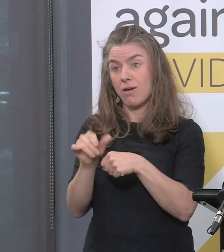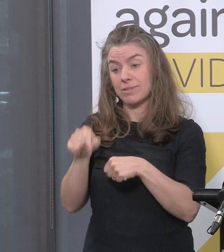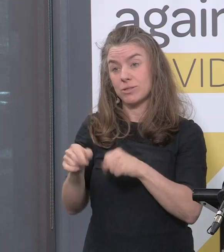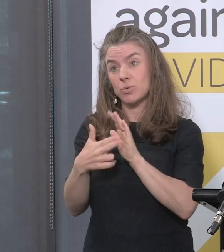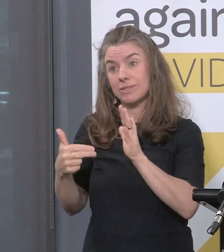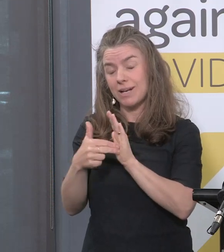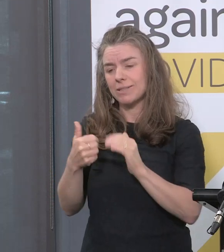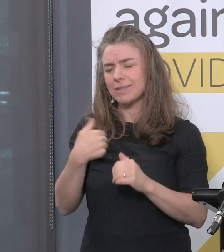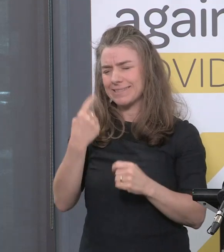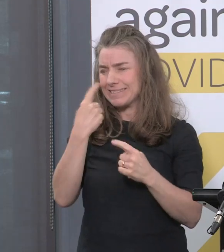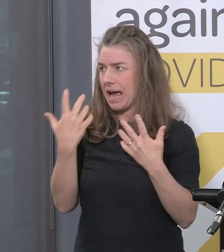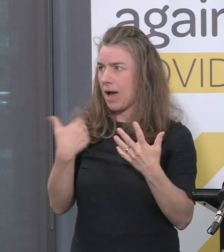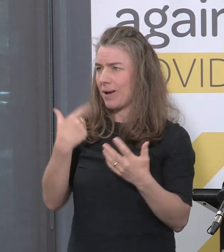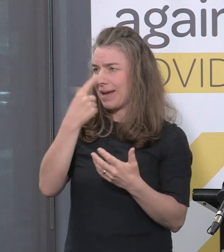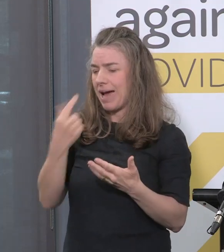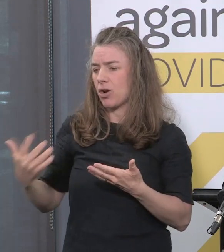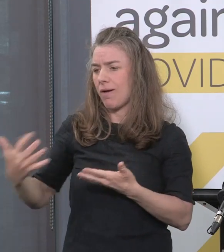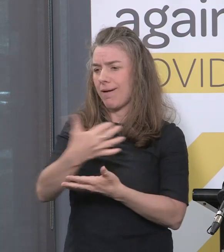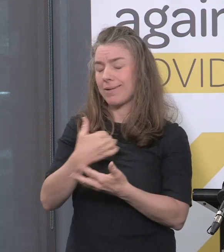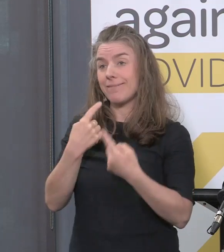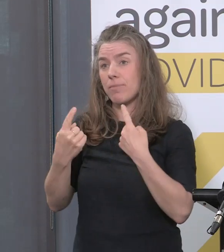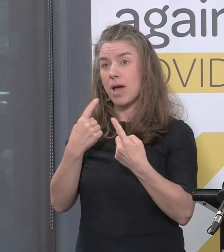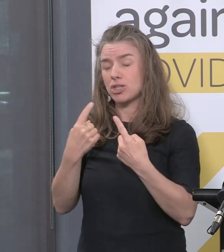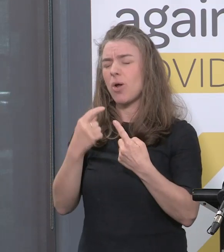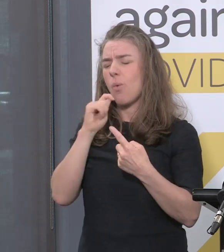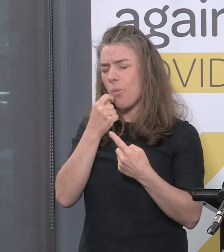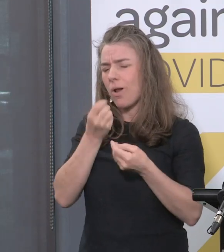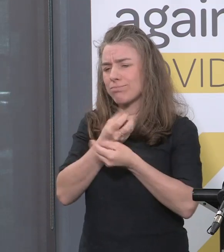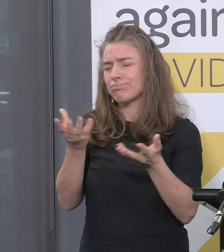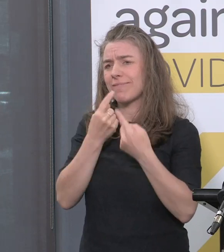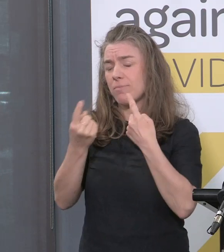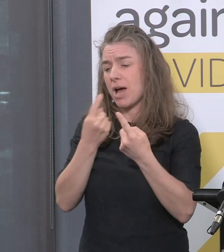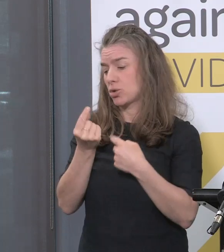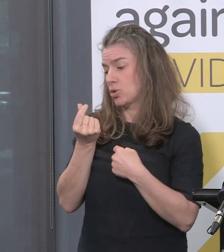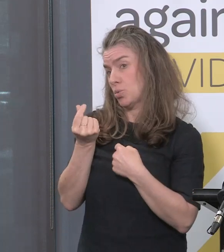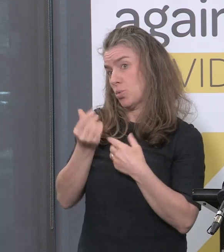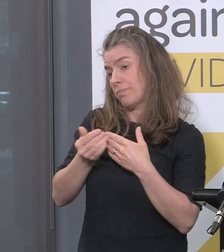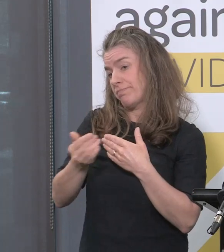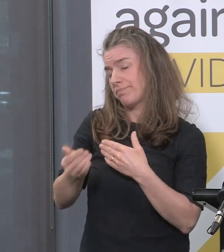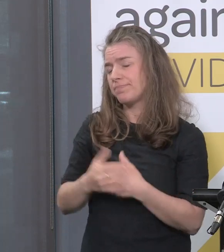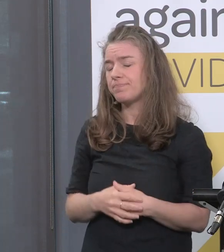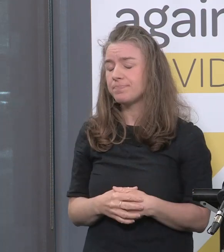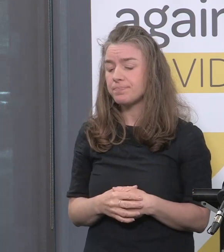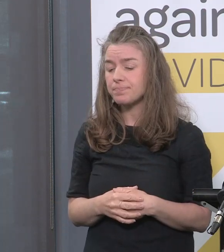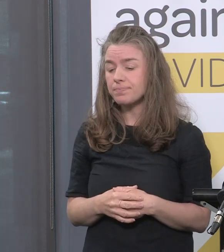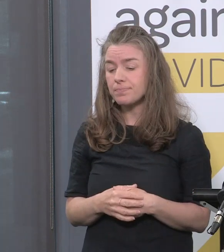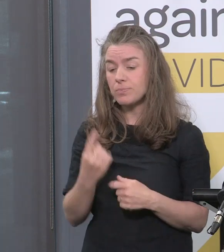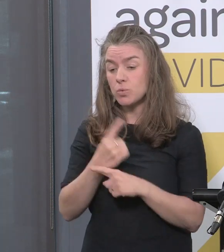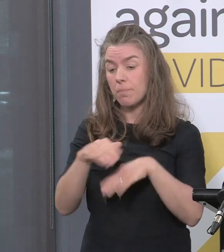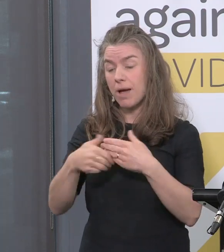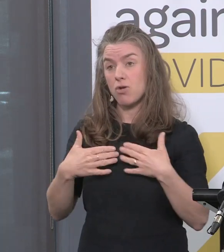looking at how we can collect and report on this information, and we'll make it available as soon as we can do so. Recovery